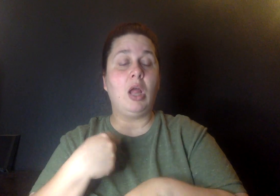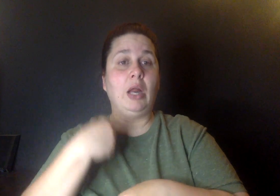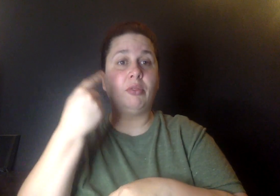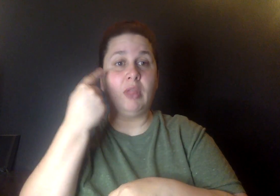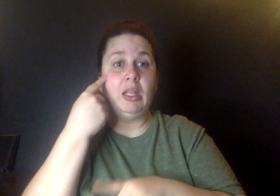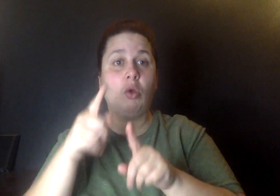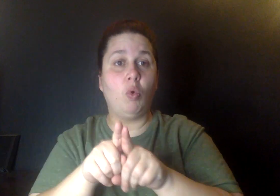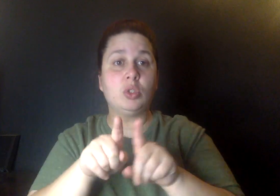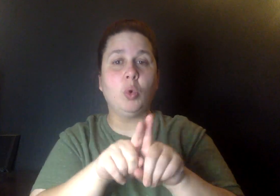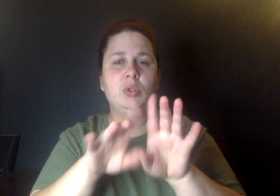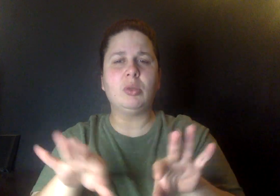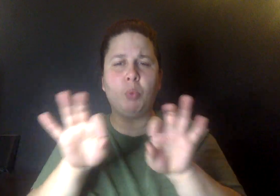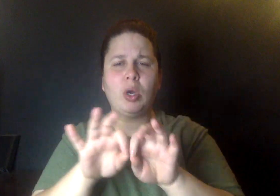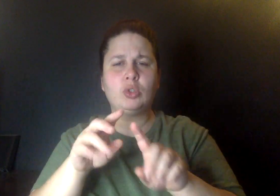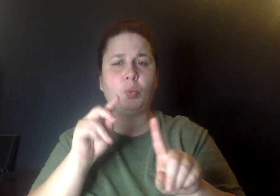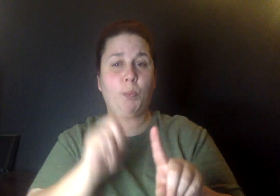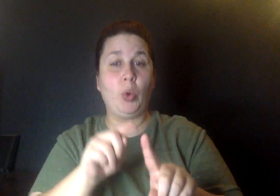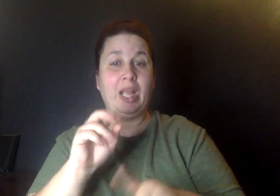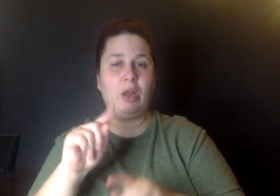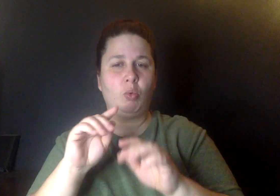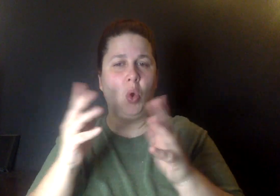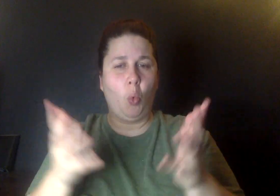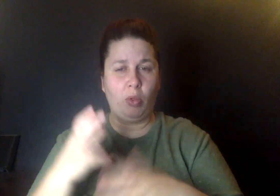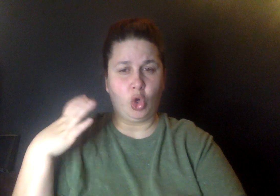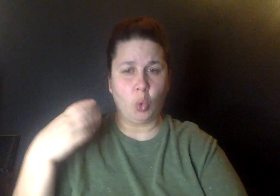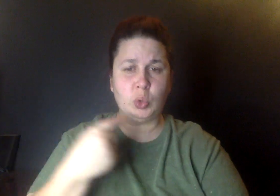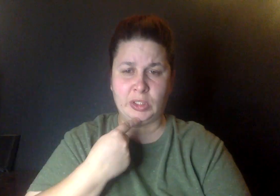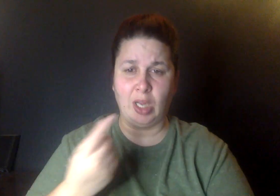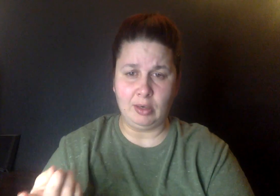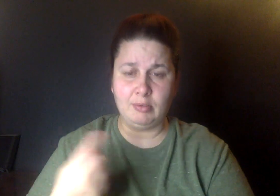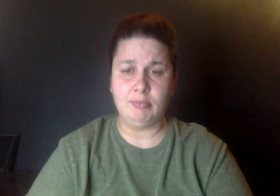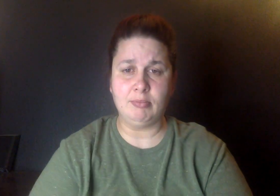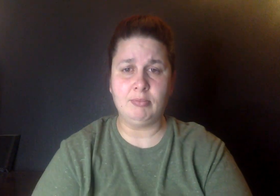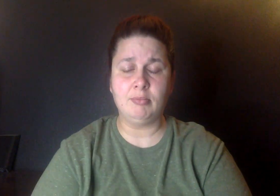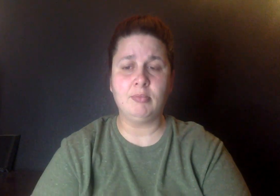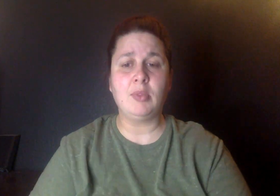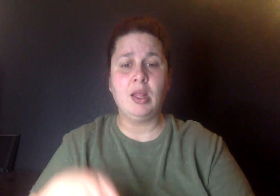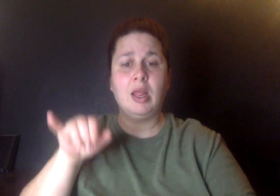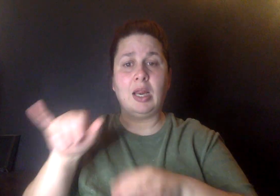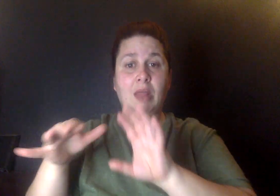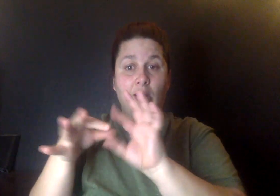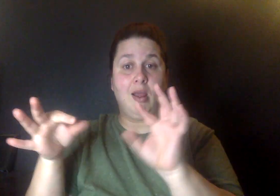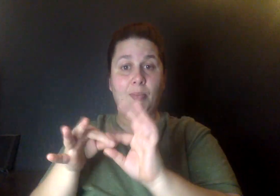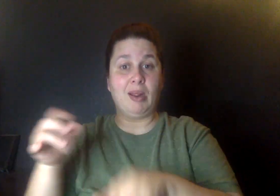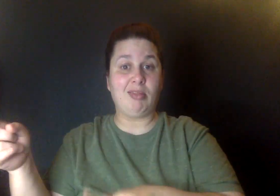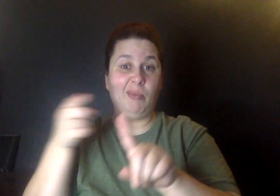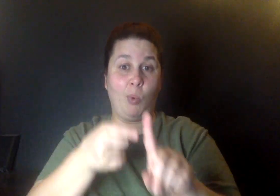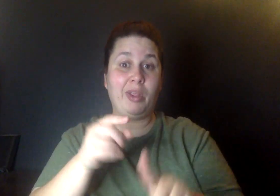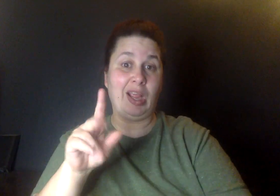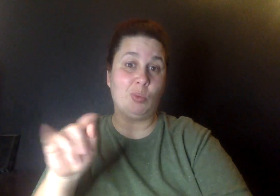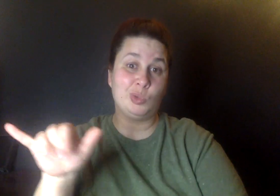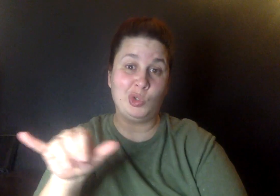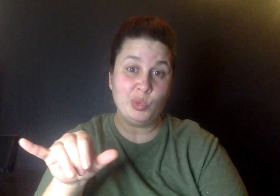I think it's really important to point out what the course said. And that comment they pointed out to,